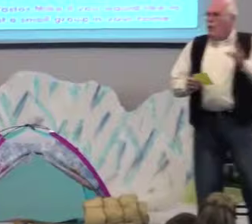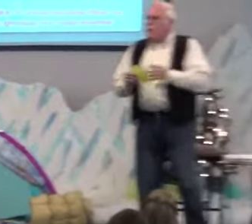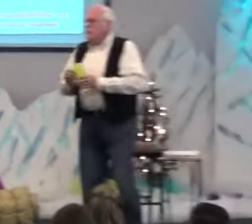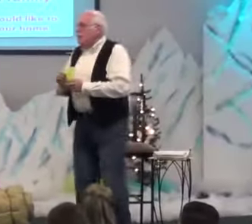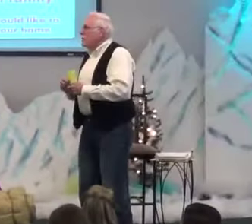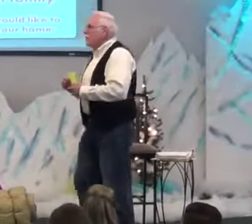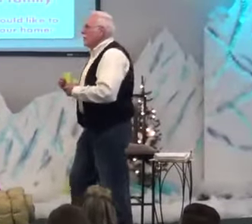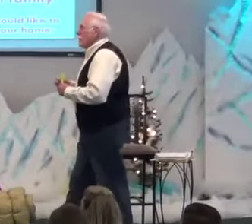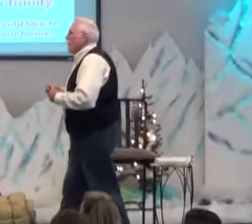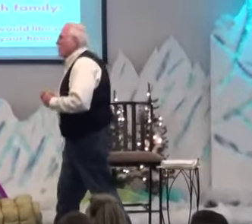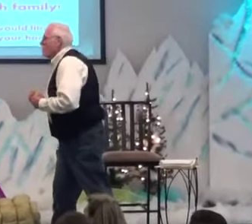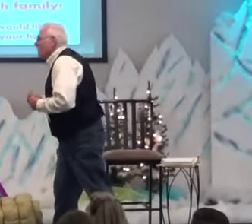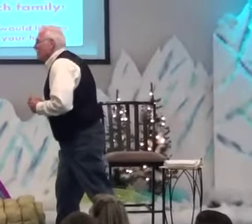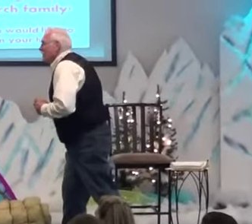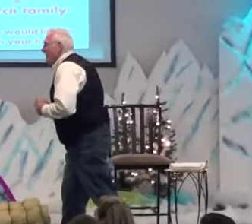Well,